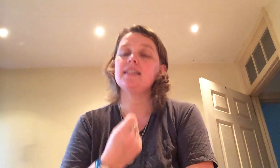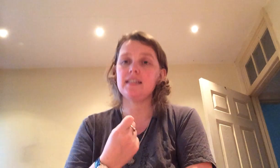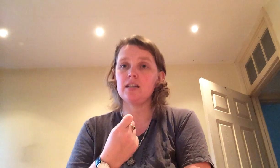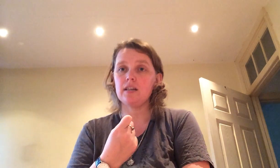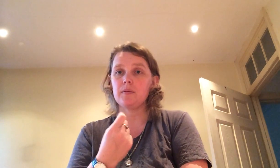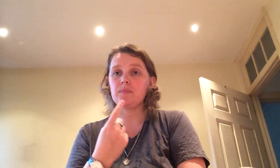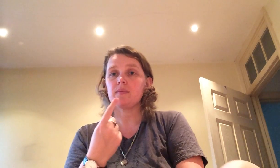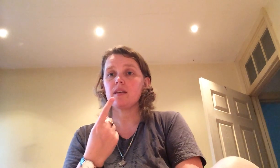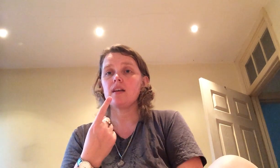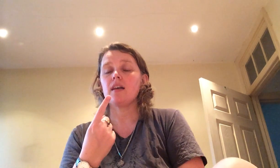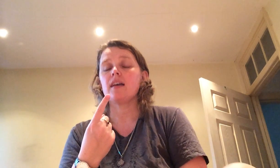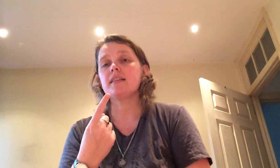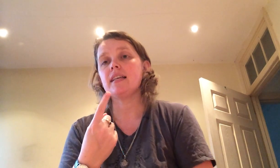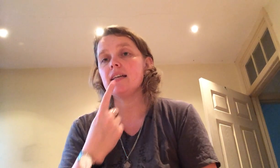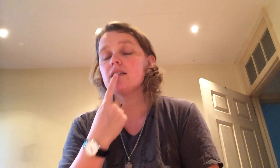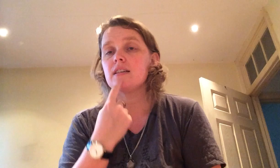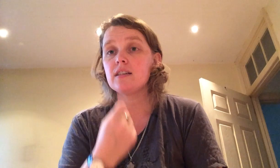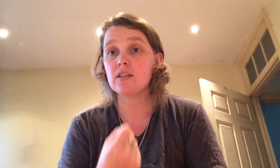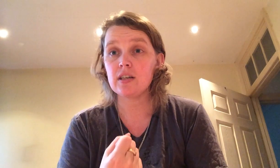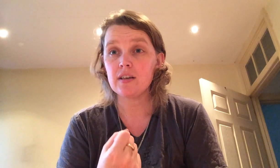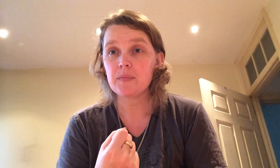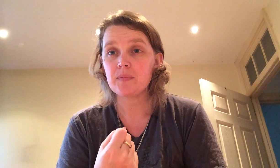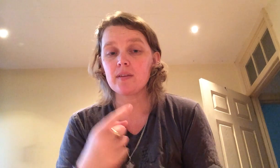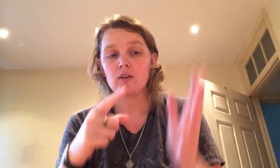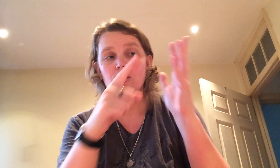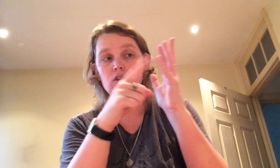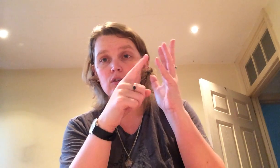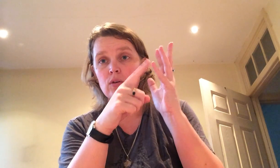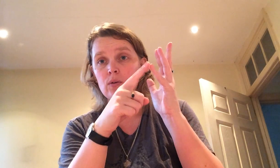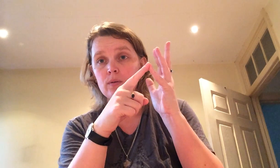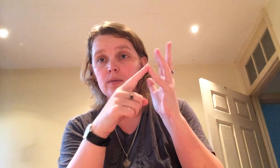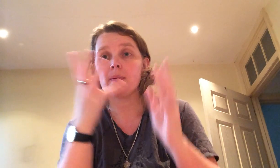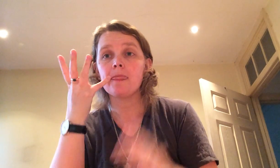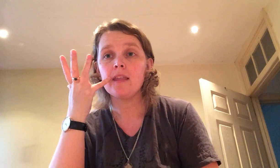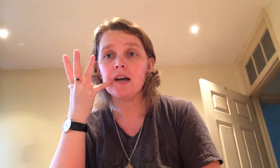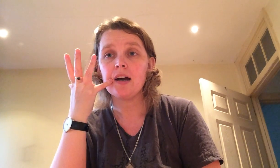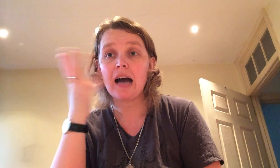T, T, T, U,